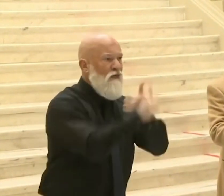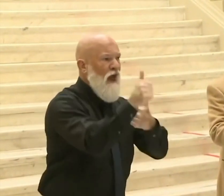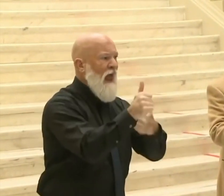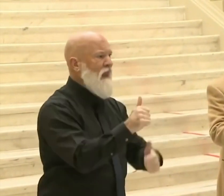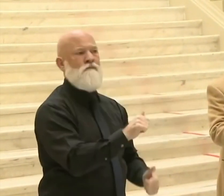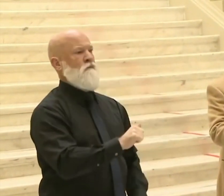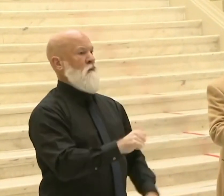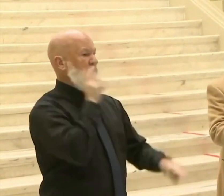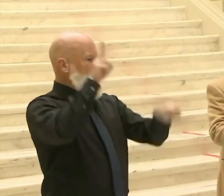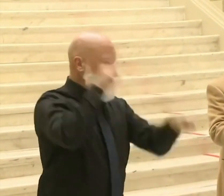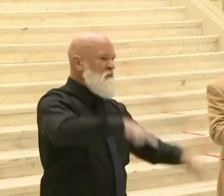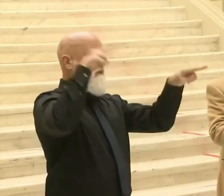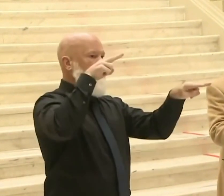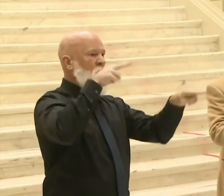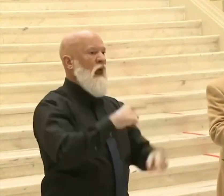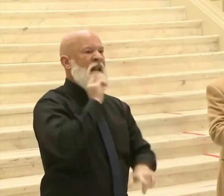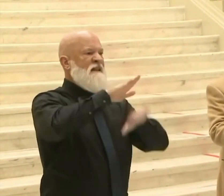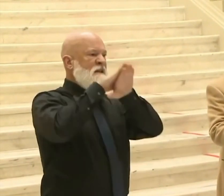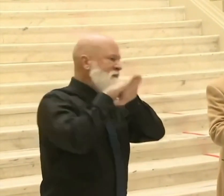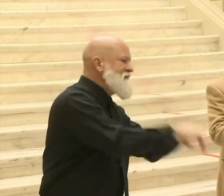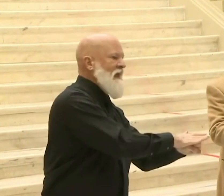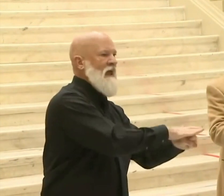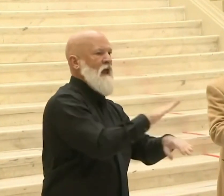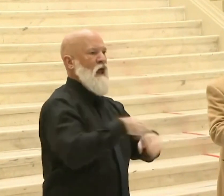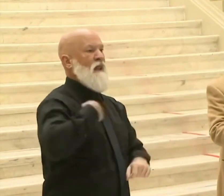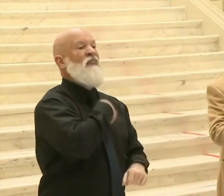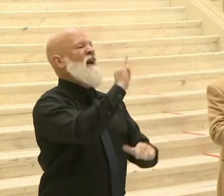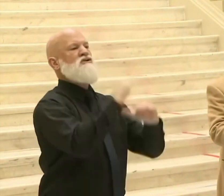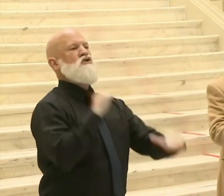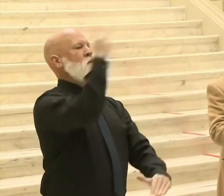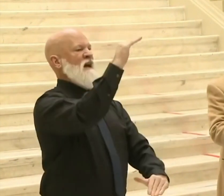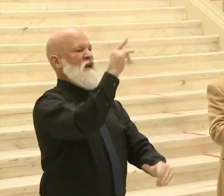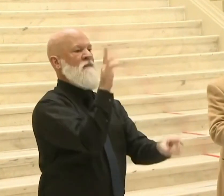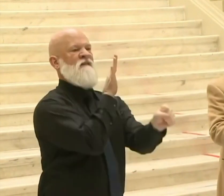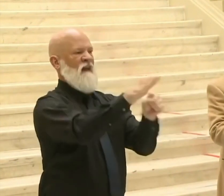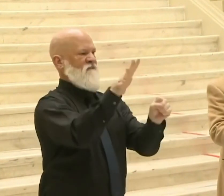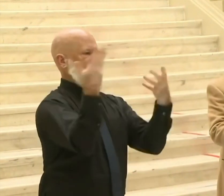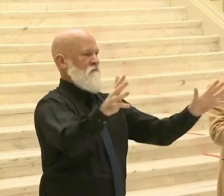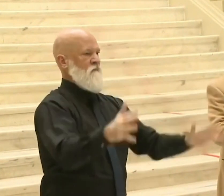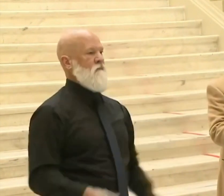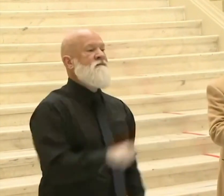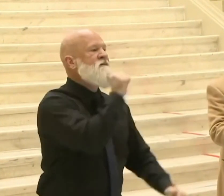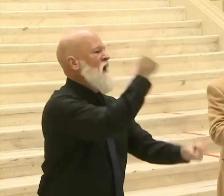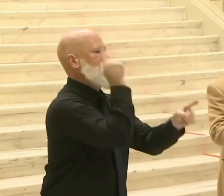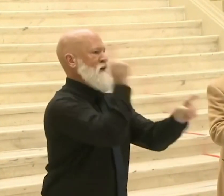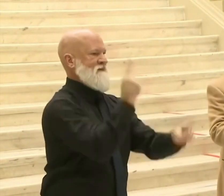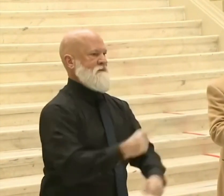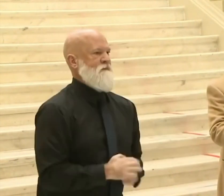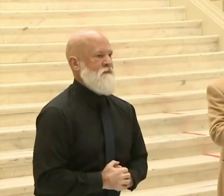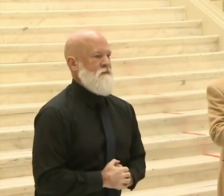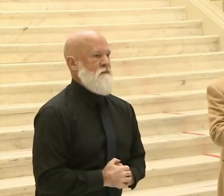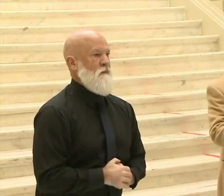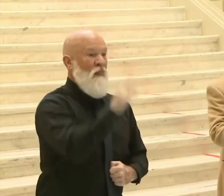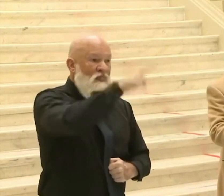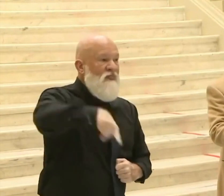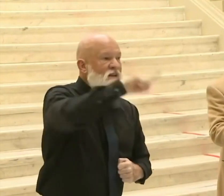Intimidation. It's too much. It's not right. They've lost the moral high ground to claim that it